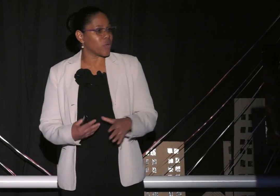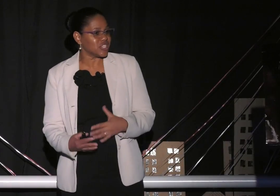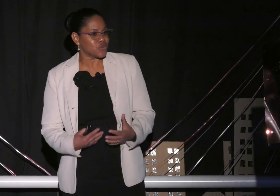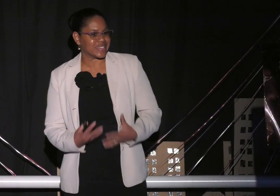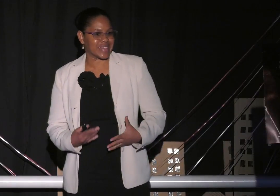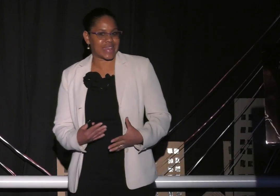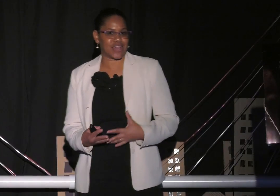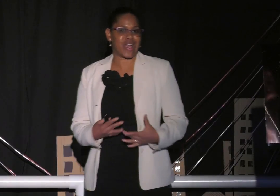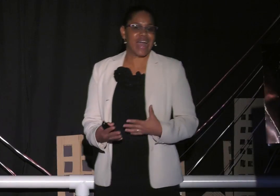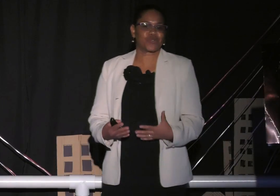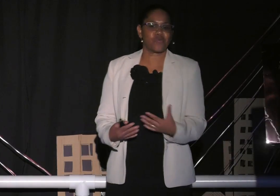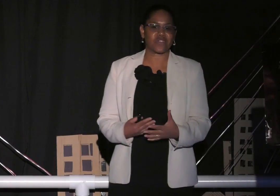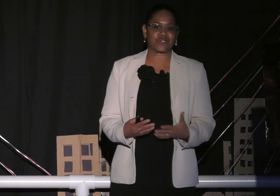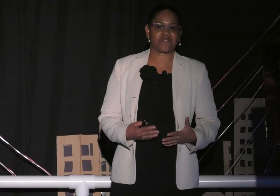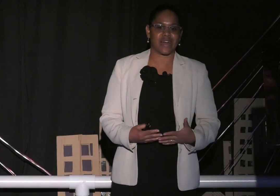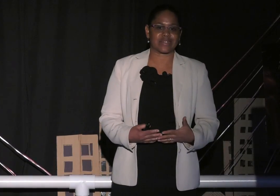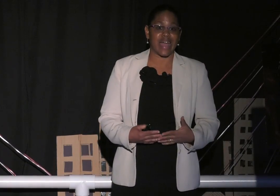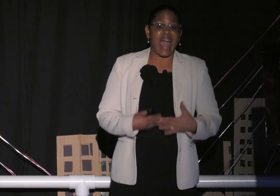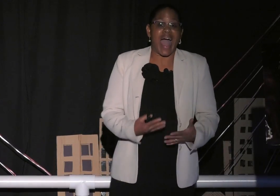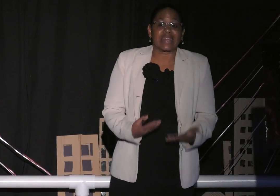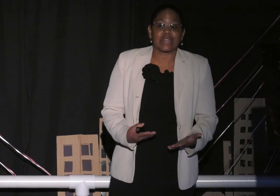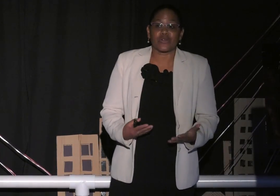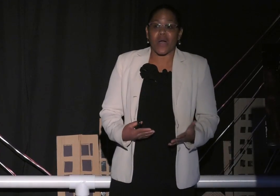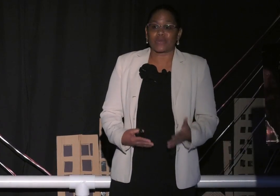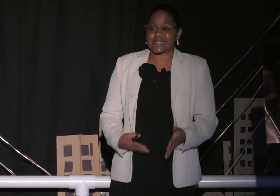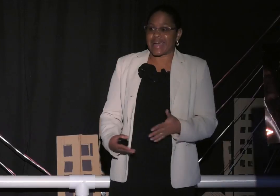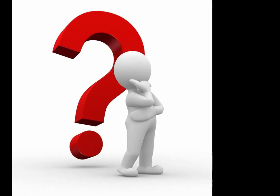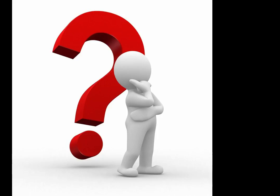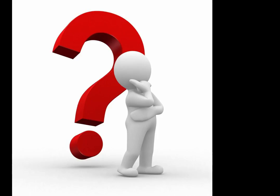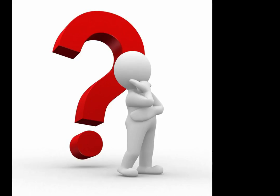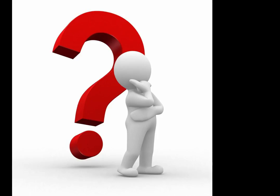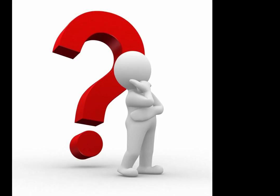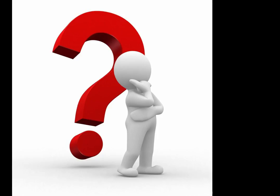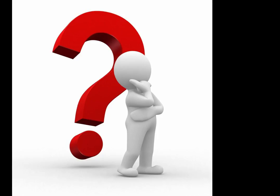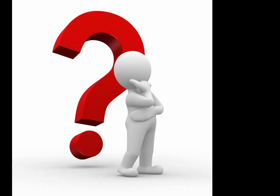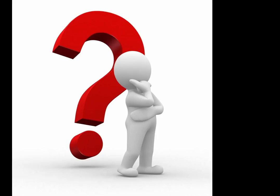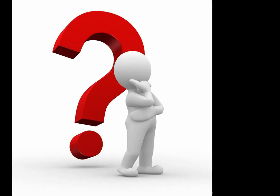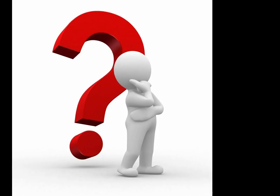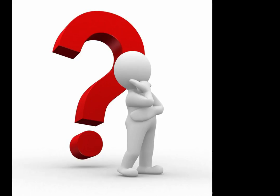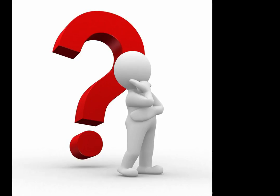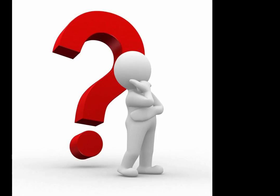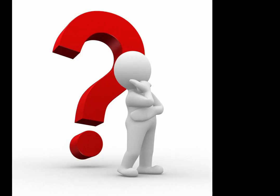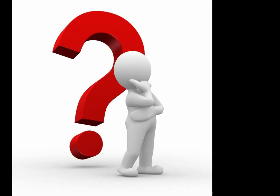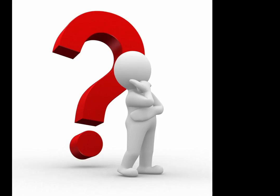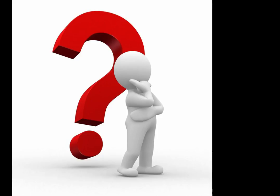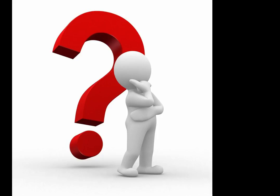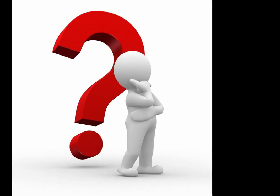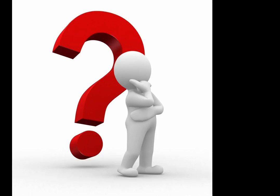when she was signing and her hands were moving so fast, I didn't know how to sign slow down. We had to